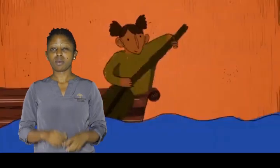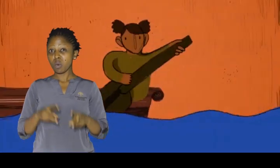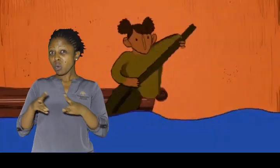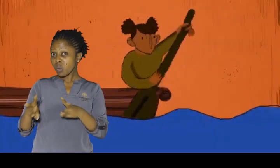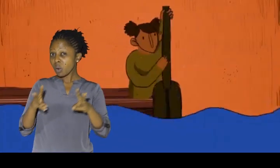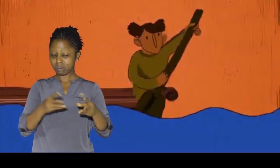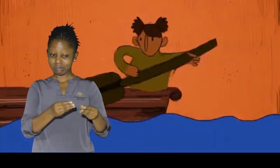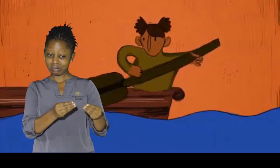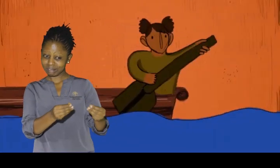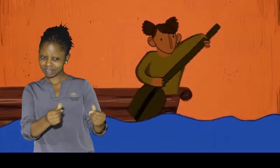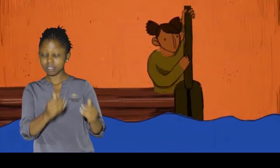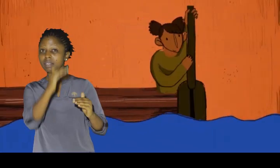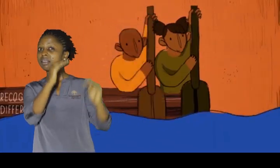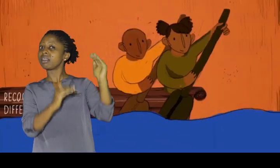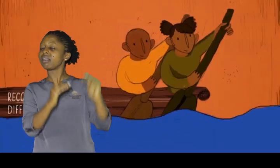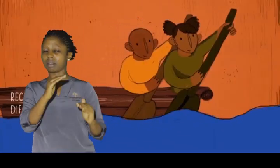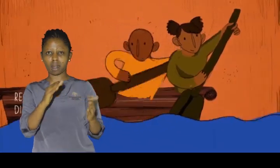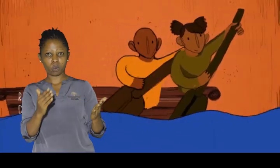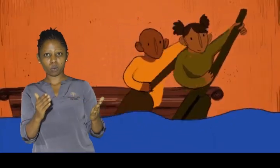protectionist approach is taken.